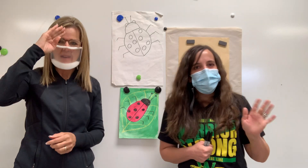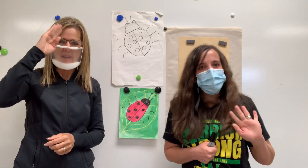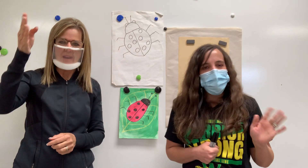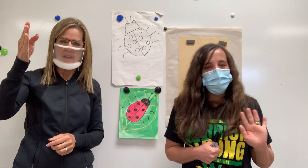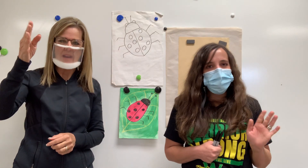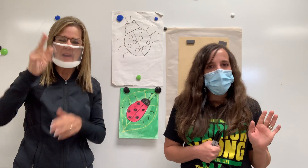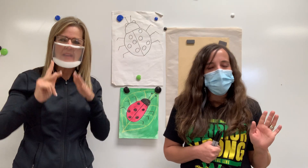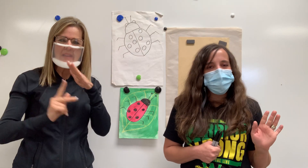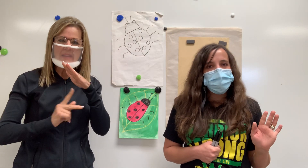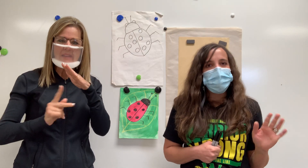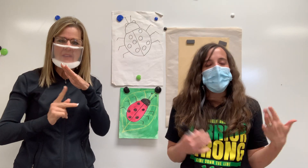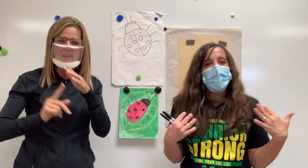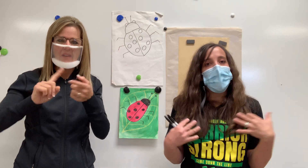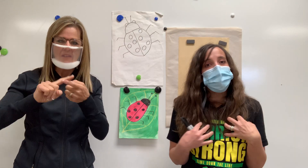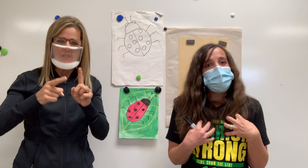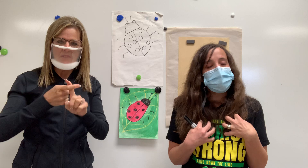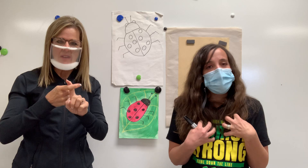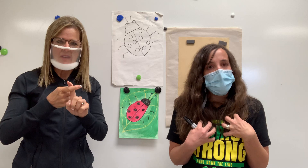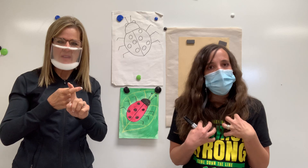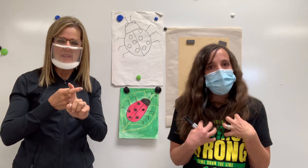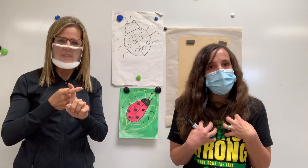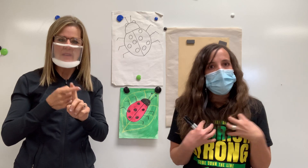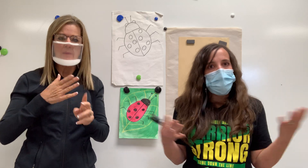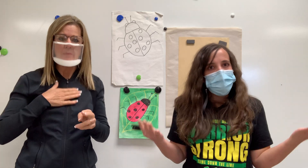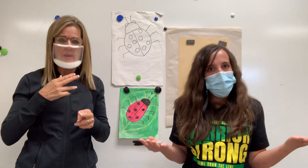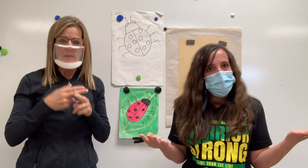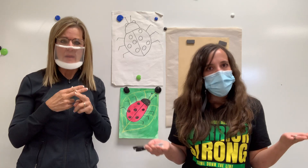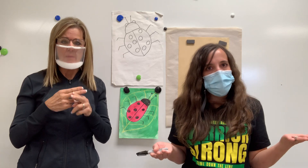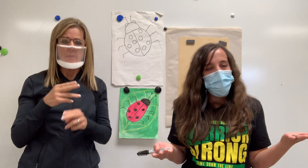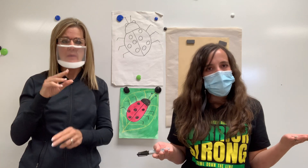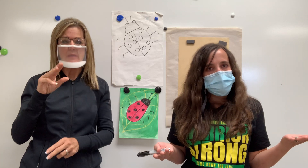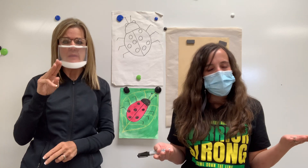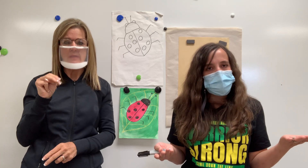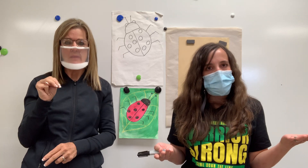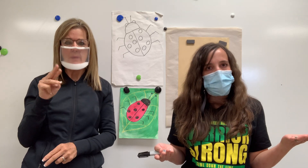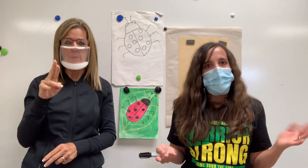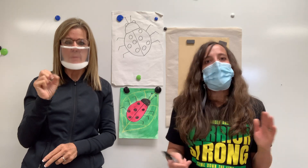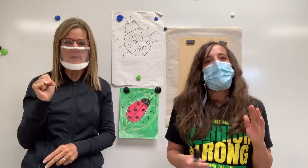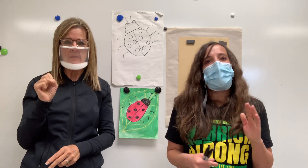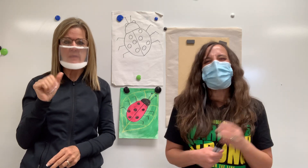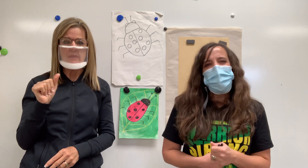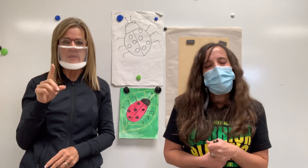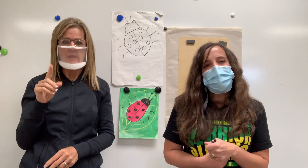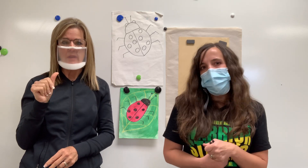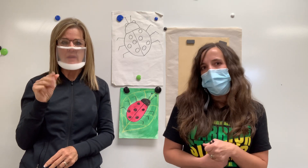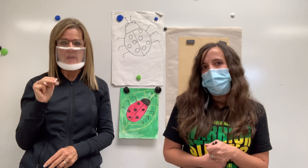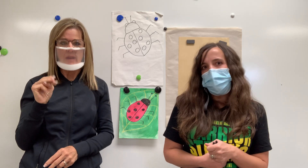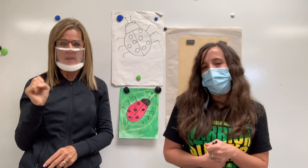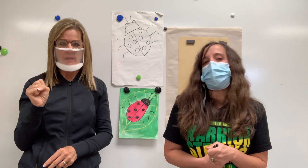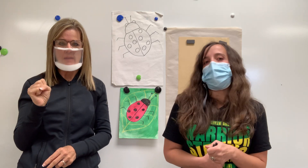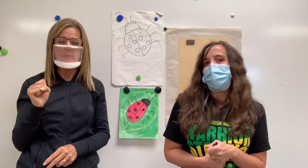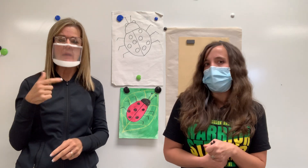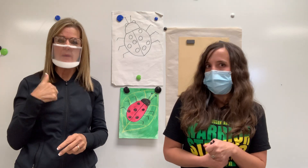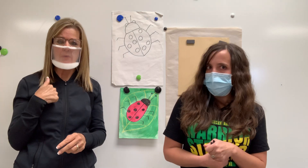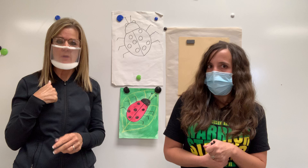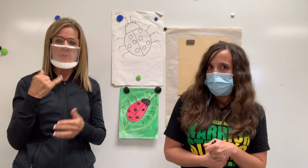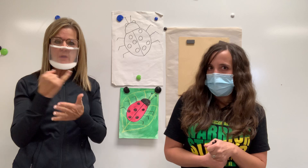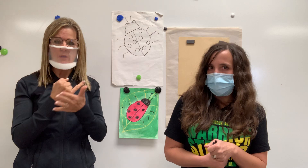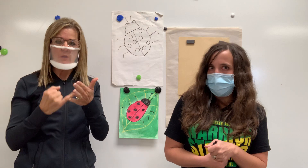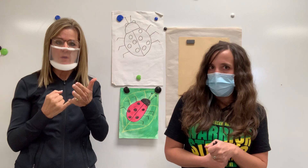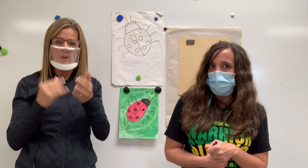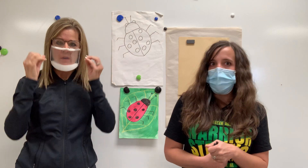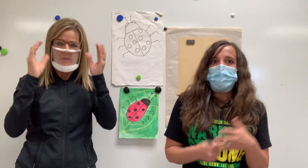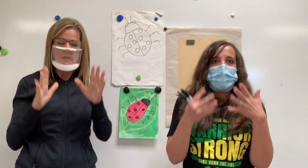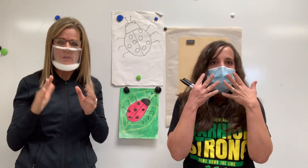Hello, kindergarten friends. I'm Mrs. Adams, and I'm going to be your art teacher. I know that school looks a little different